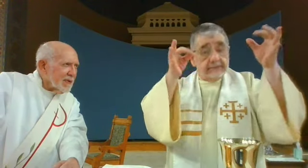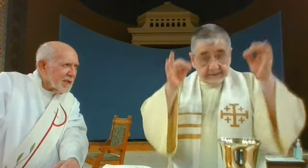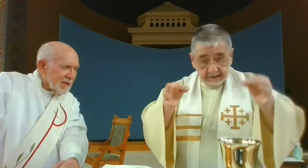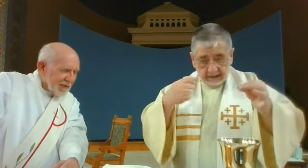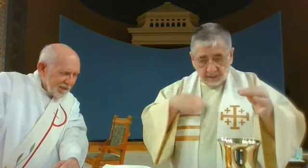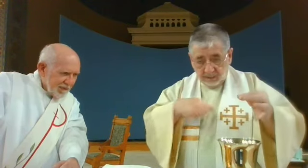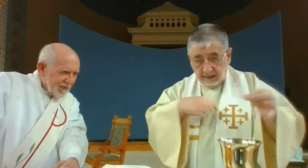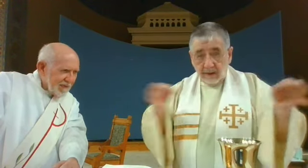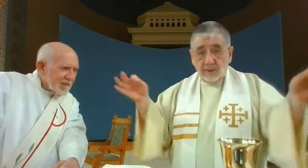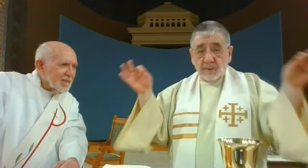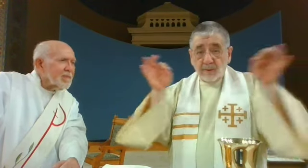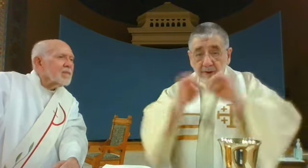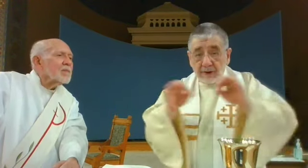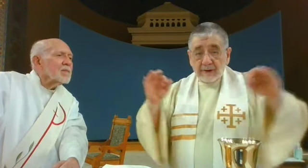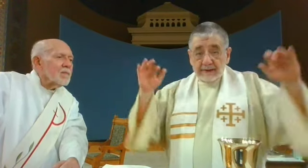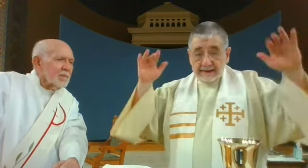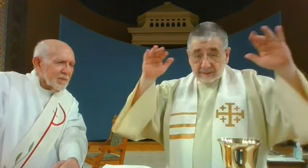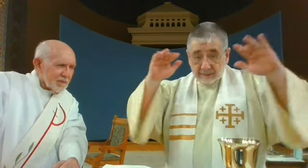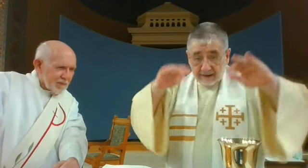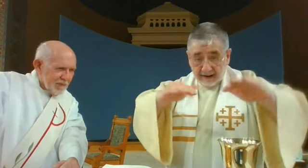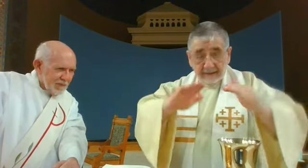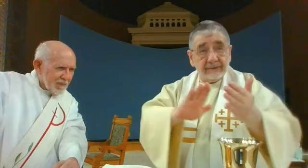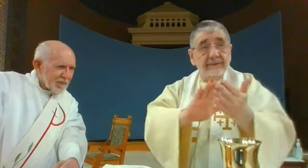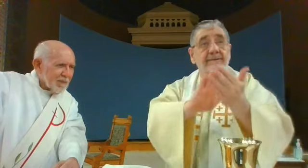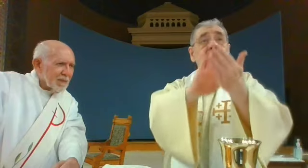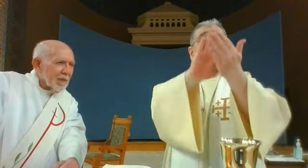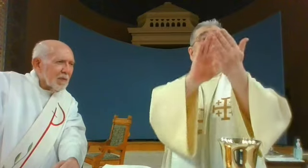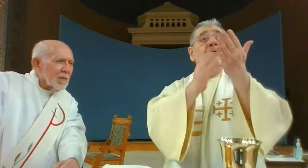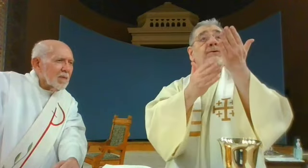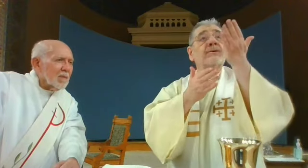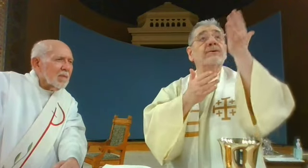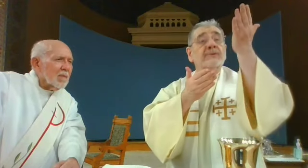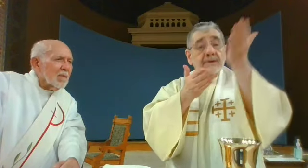to be in your presence and minister to you.